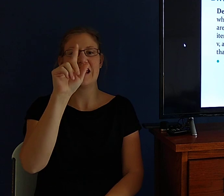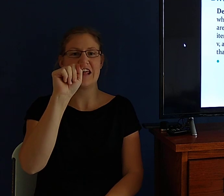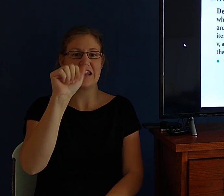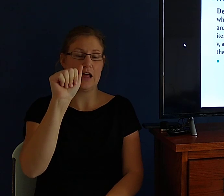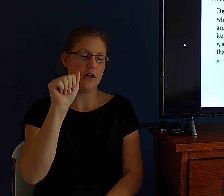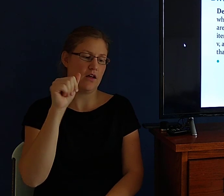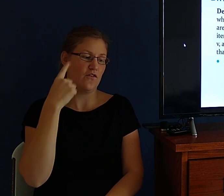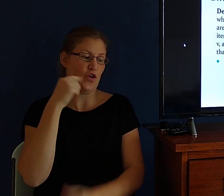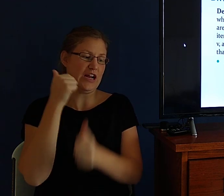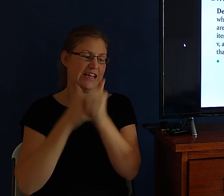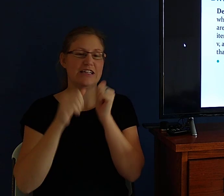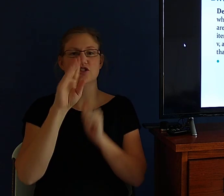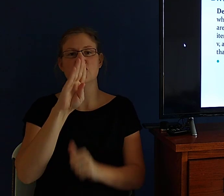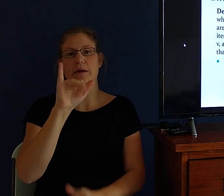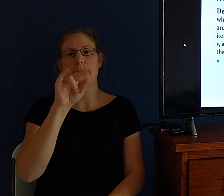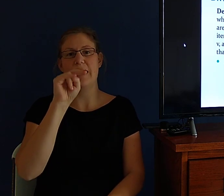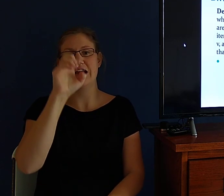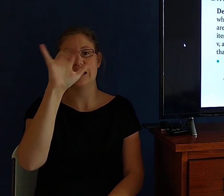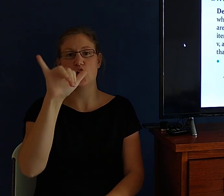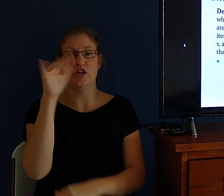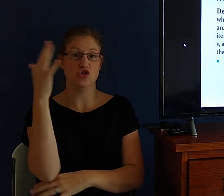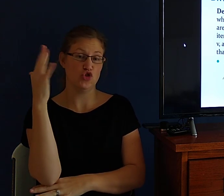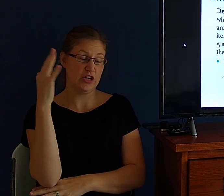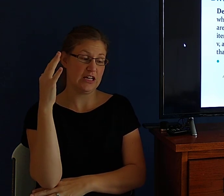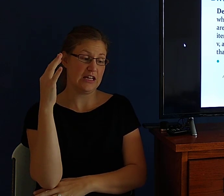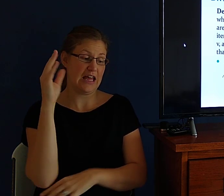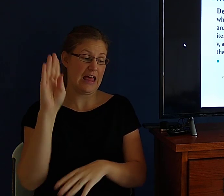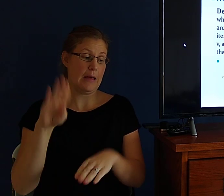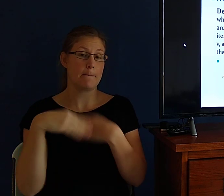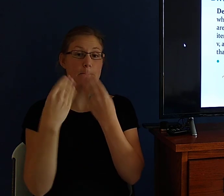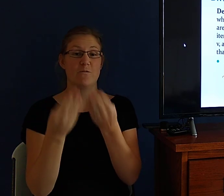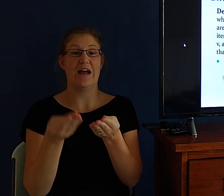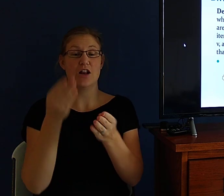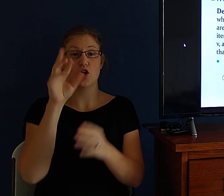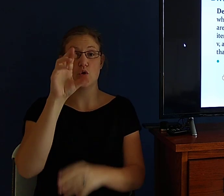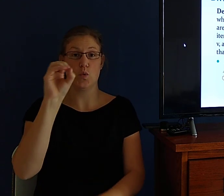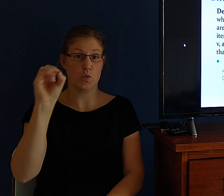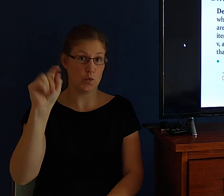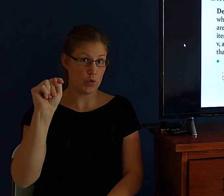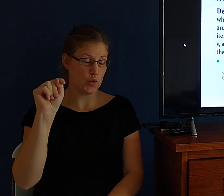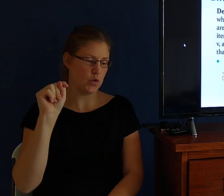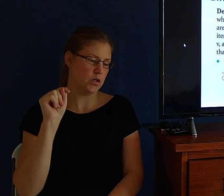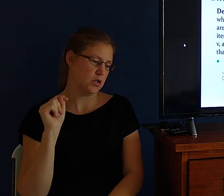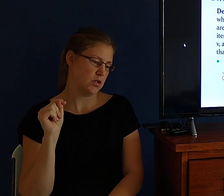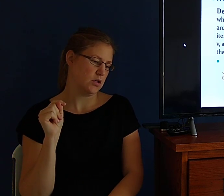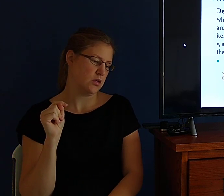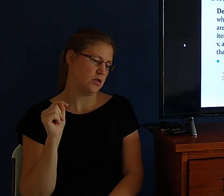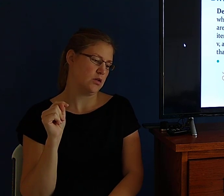in each binary tree, given the root, okay, we have